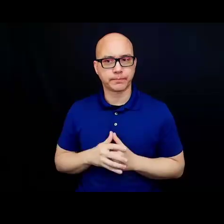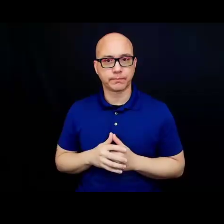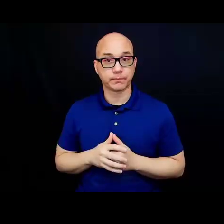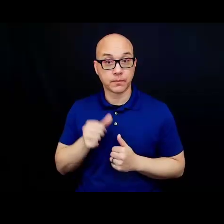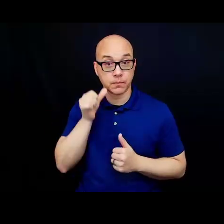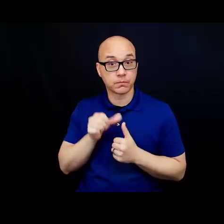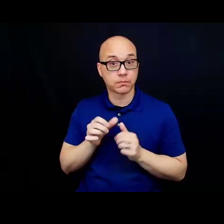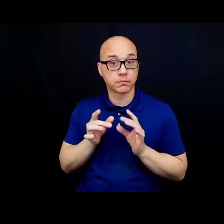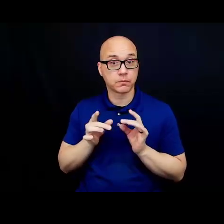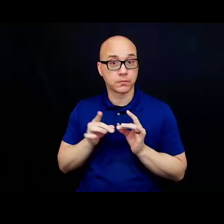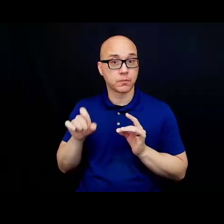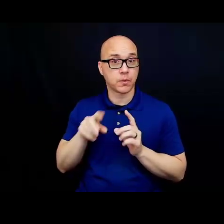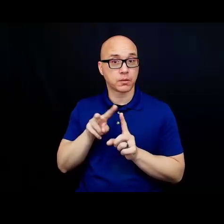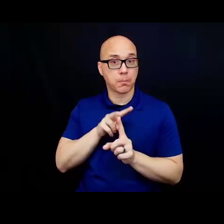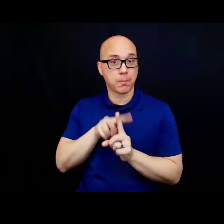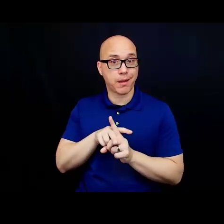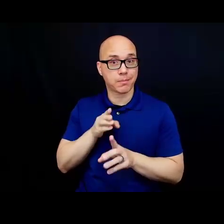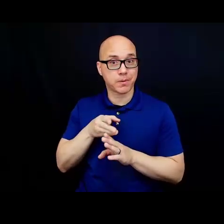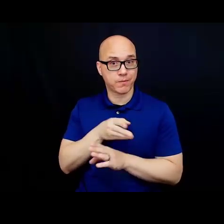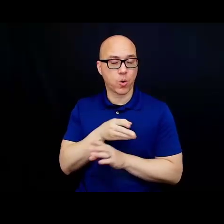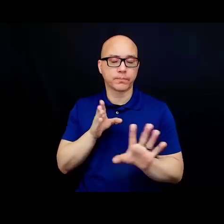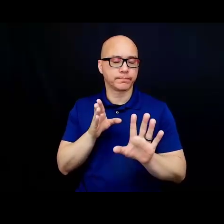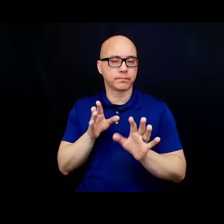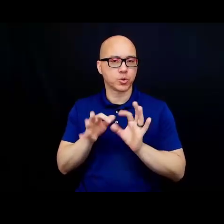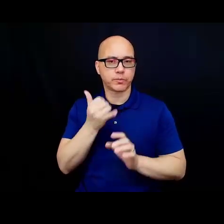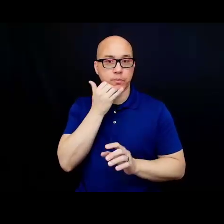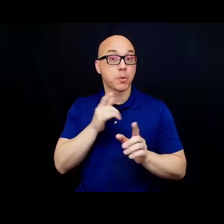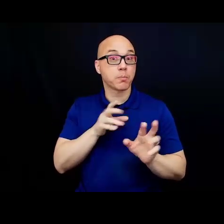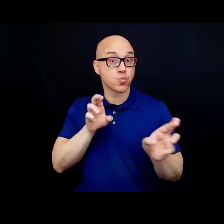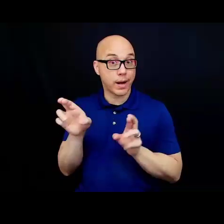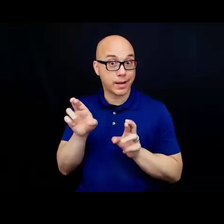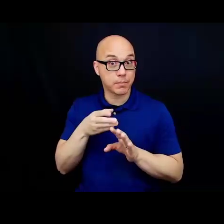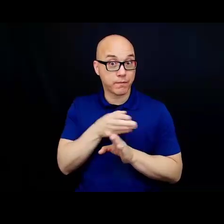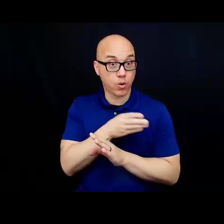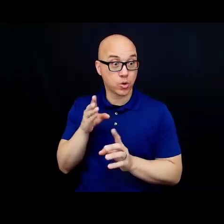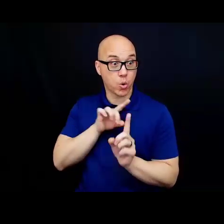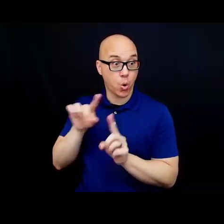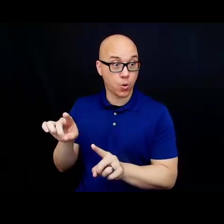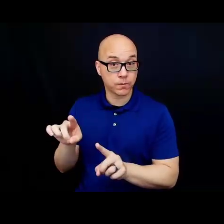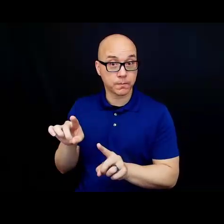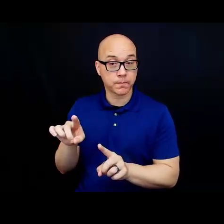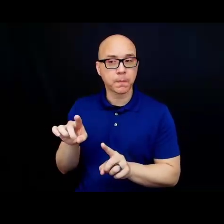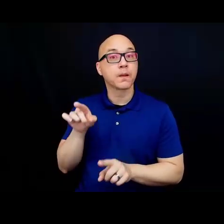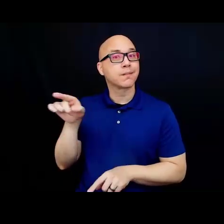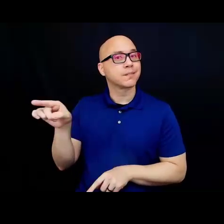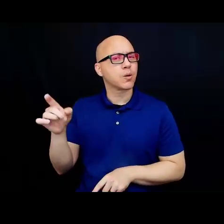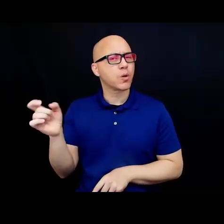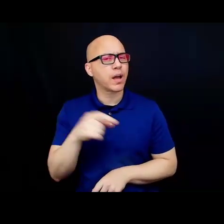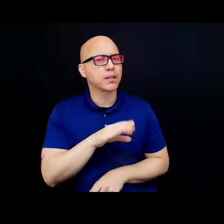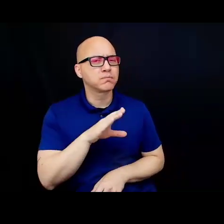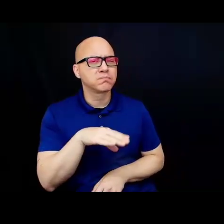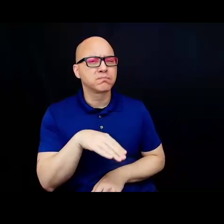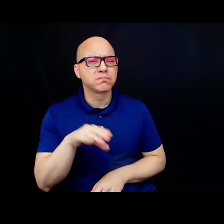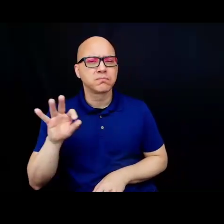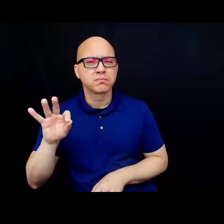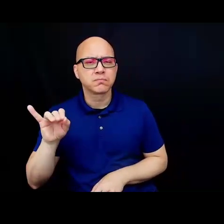loan, when the banker is asking you questions, they're going to want to know what is your FICO score? What is a FICO?